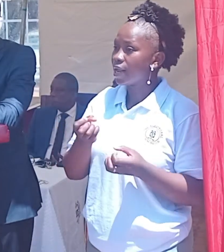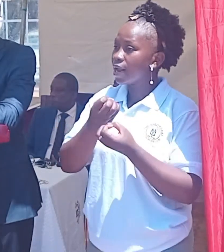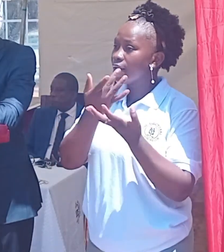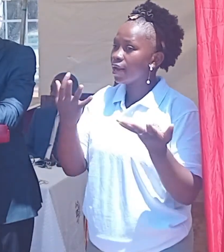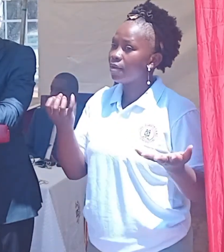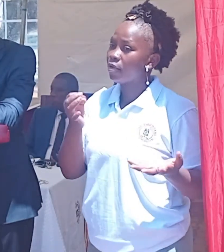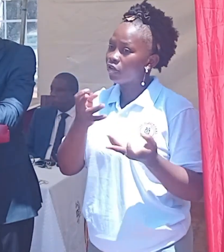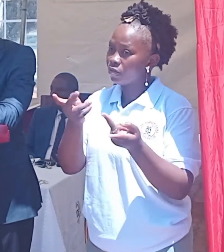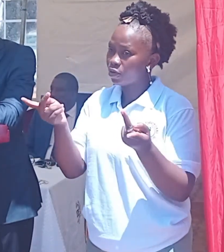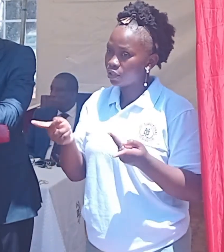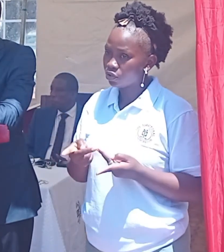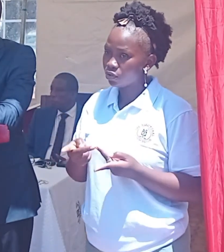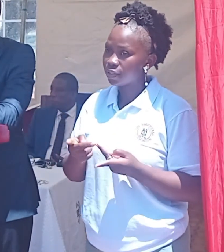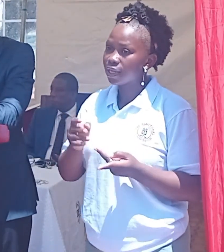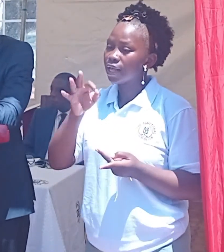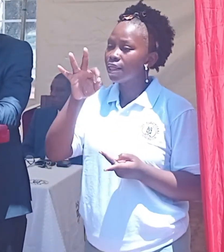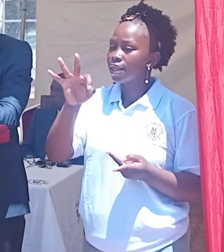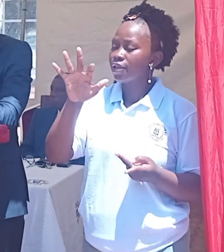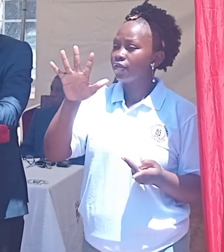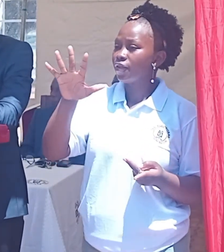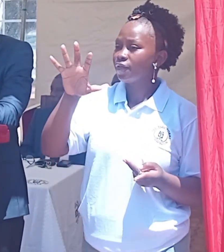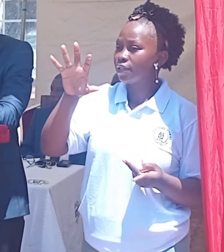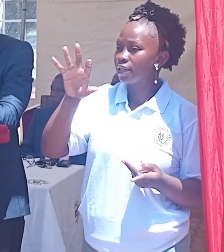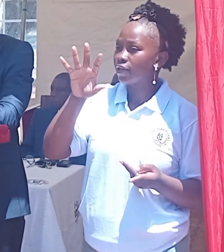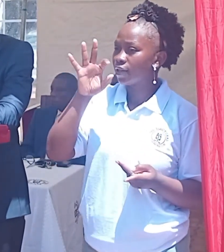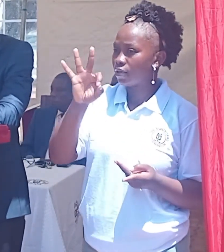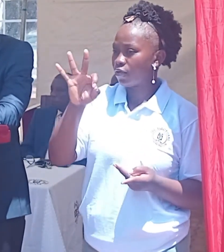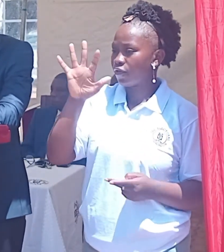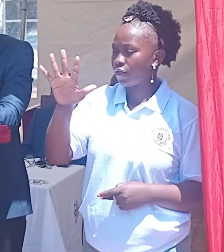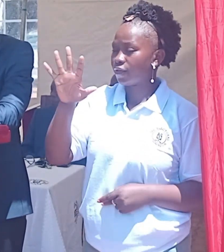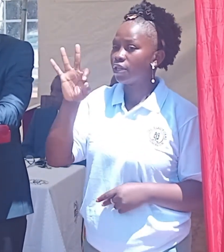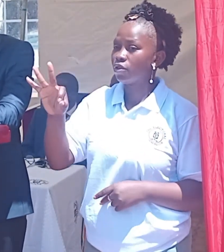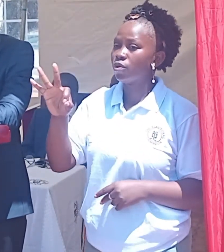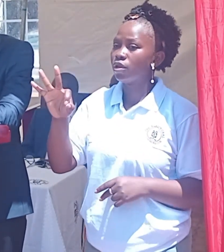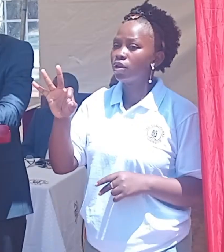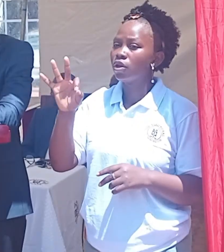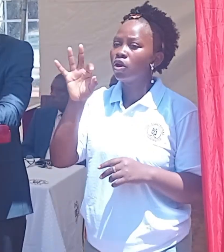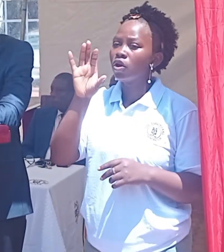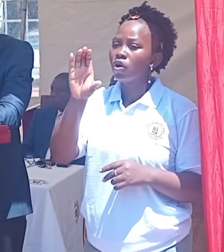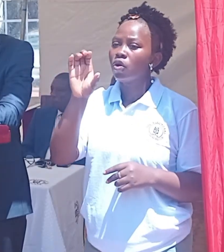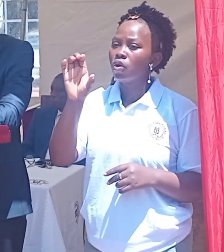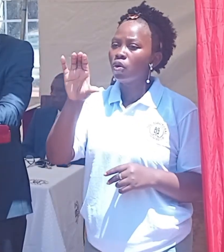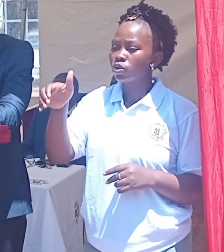of positions are 353 constituencies.